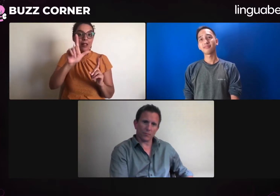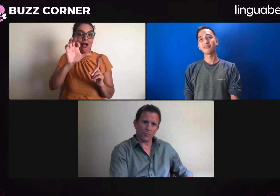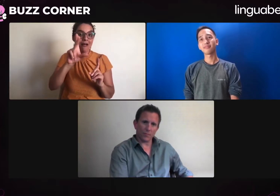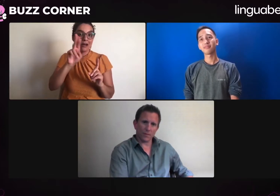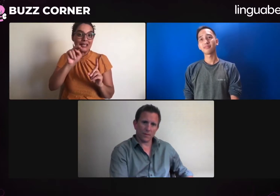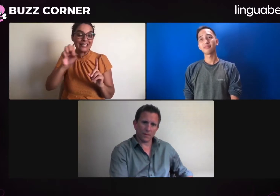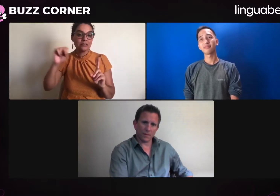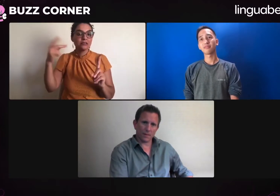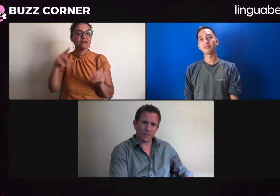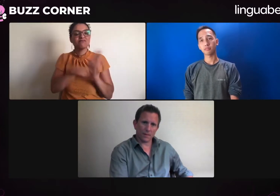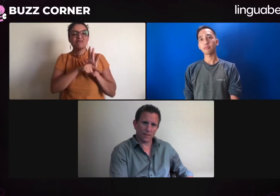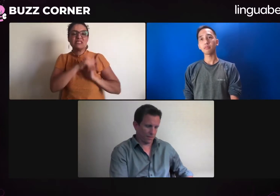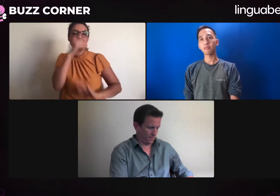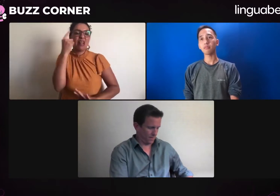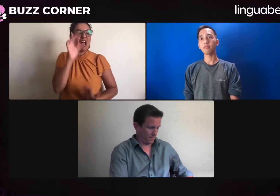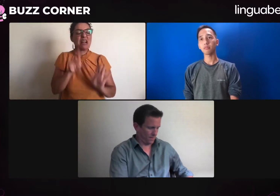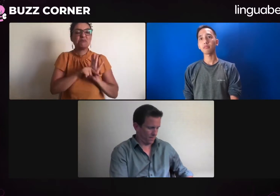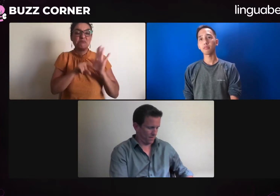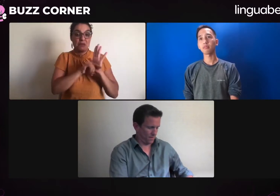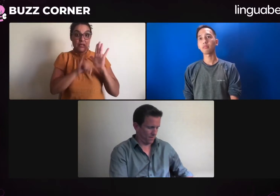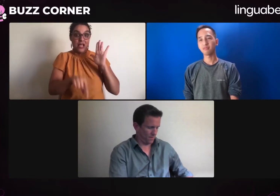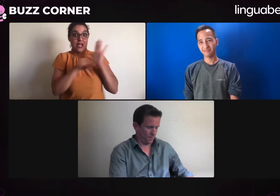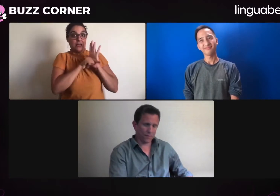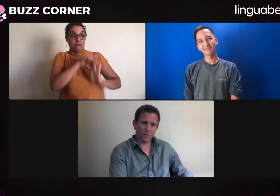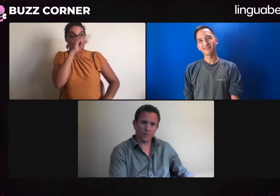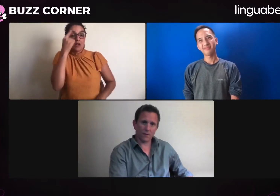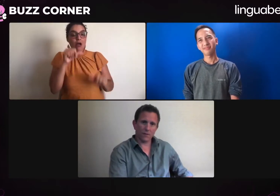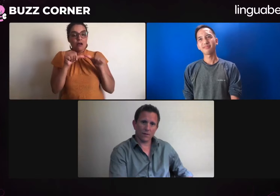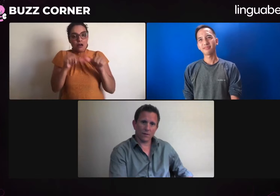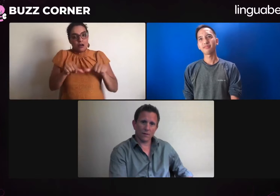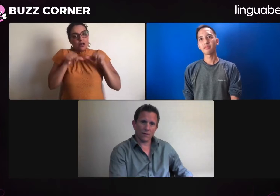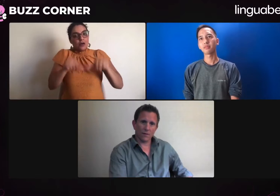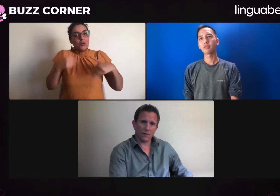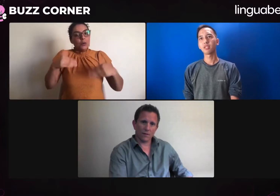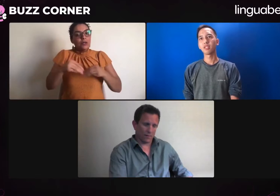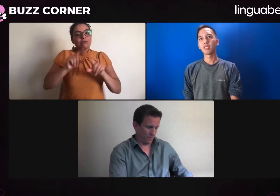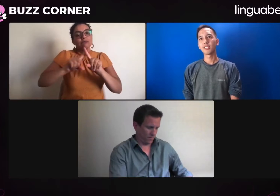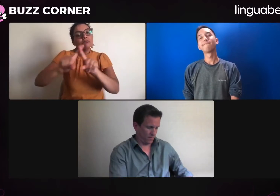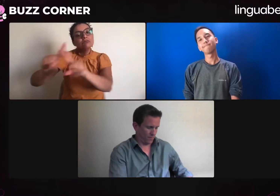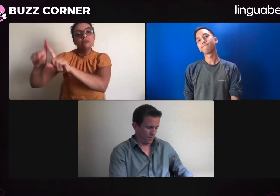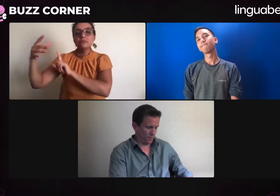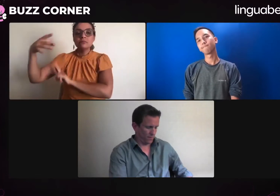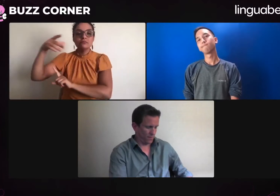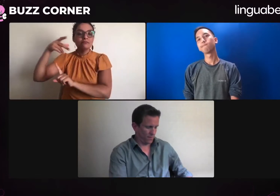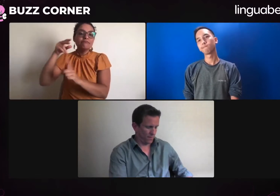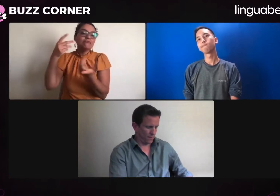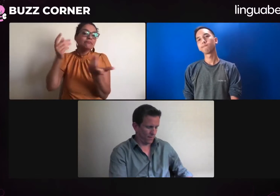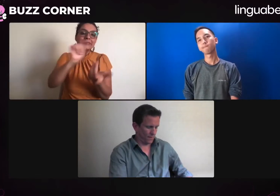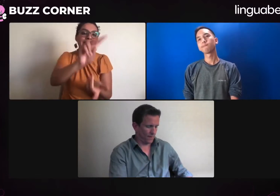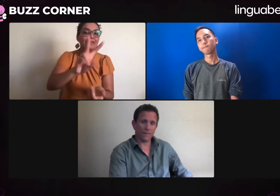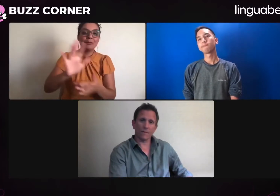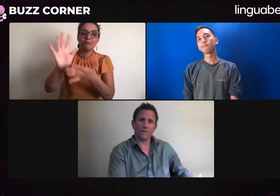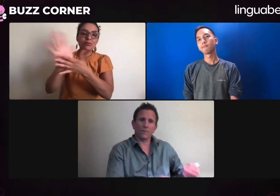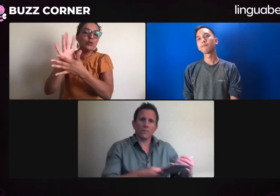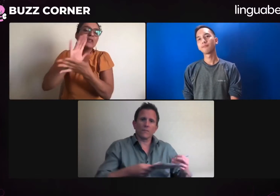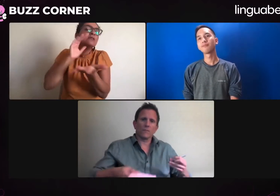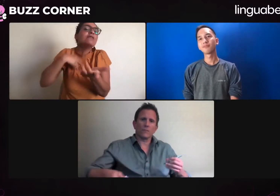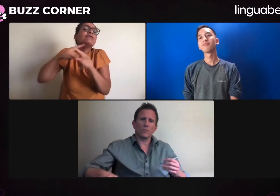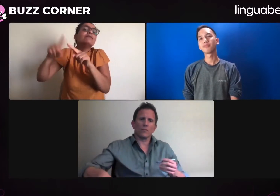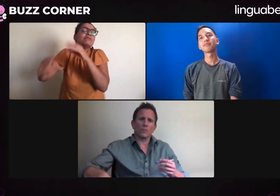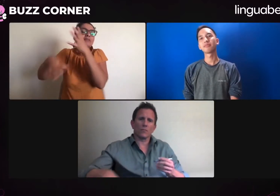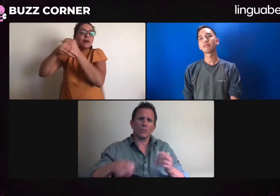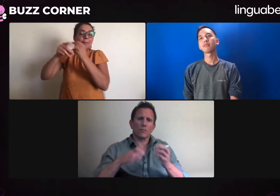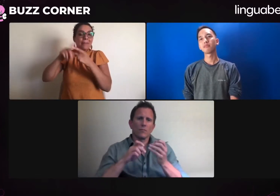The concept of audism and ableism, I believe a lot of people sometimes are thinking of the negativity